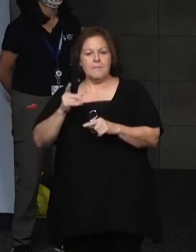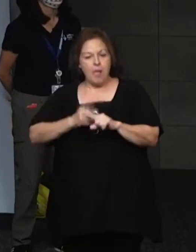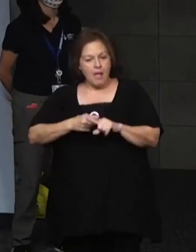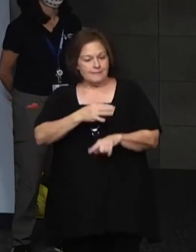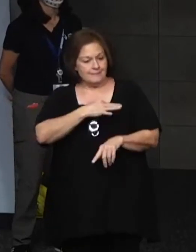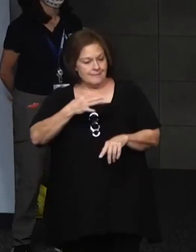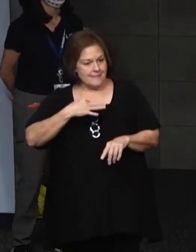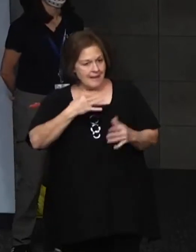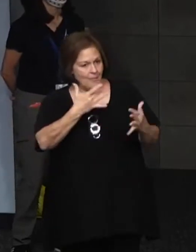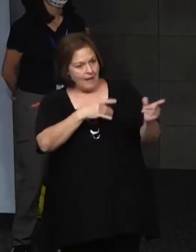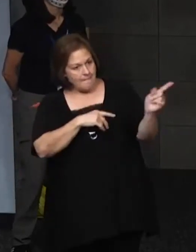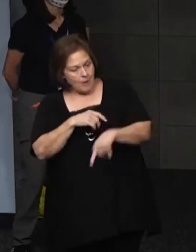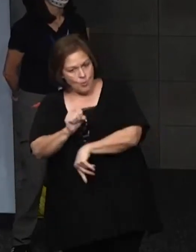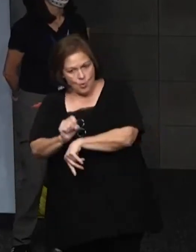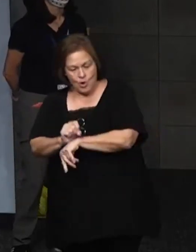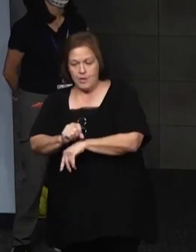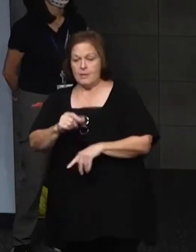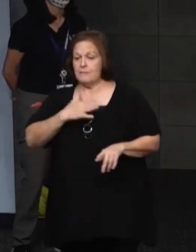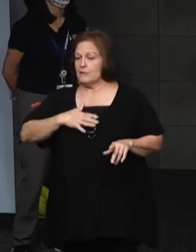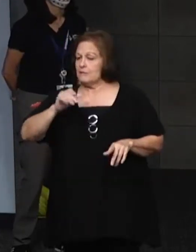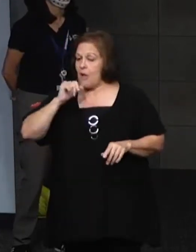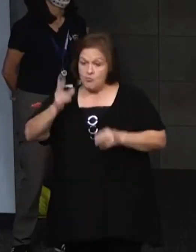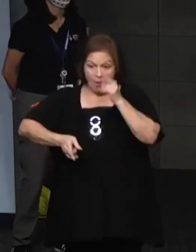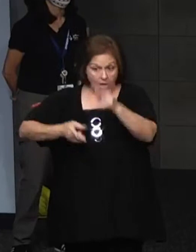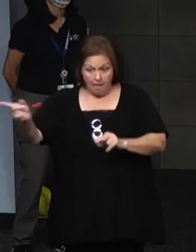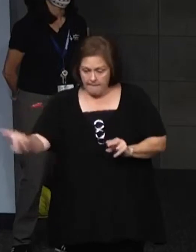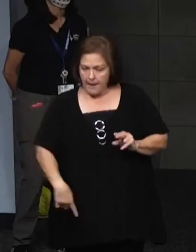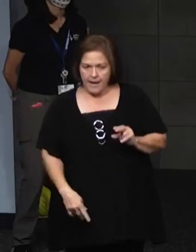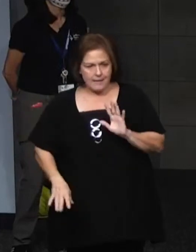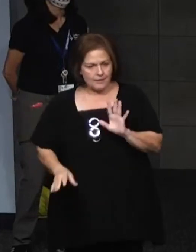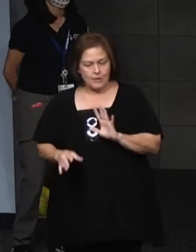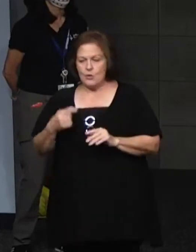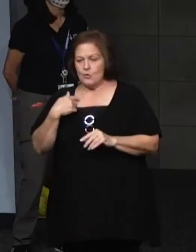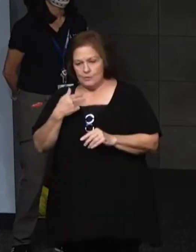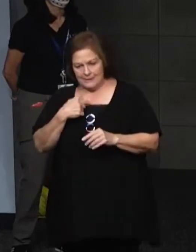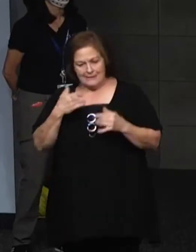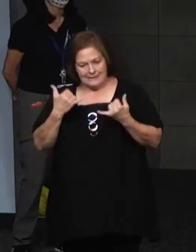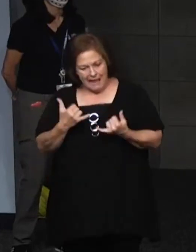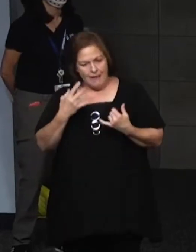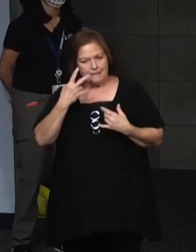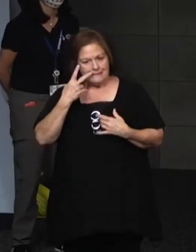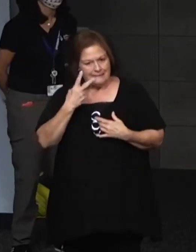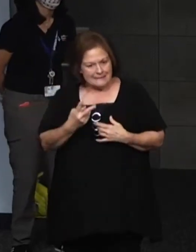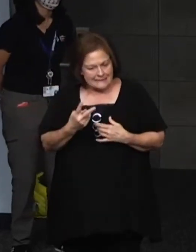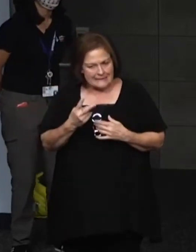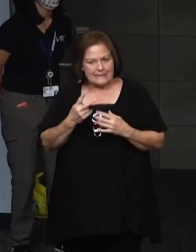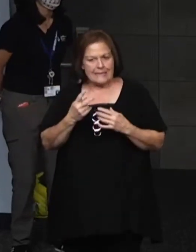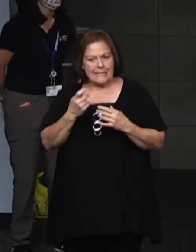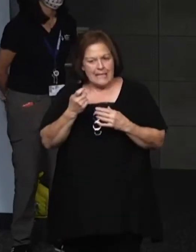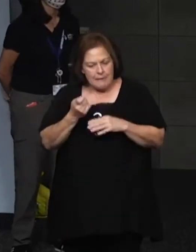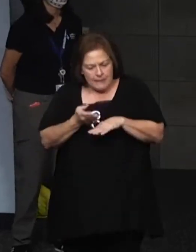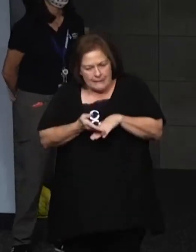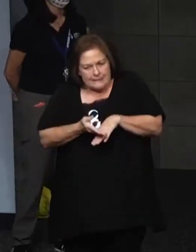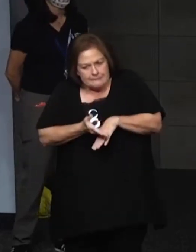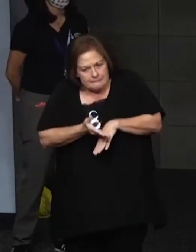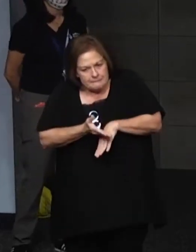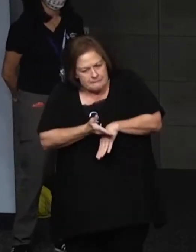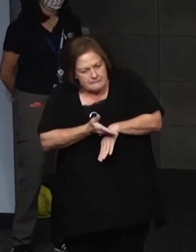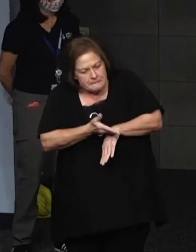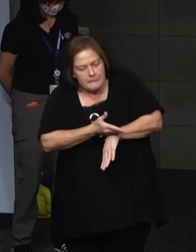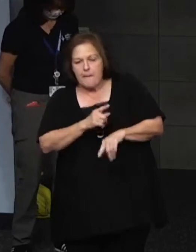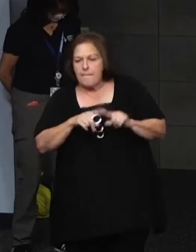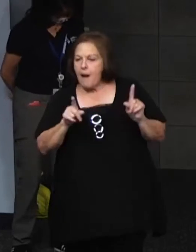So again, do not rush back. We really are just, again, seeing these small glimmers of hope, but it's not time to